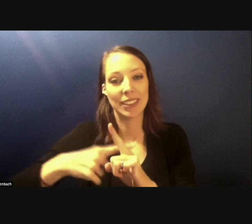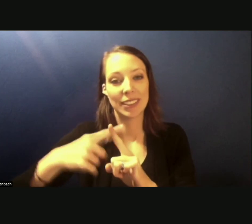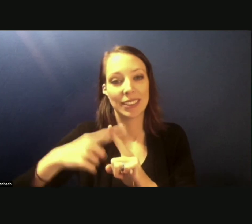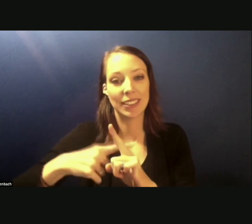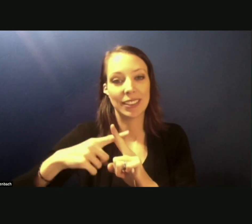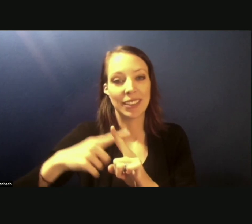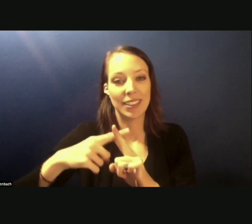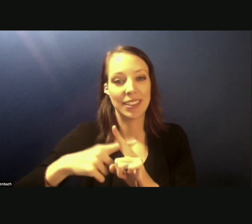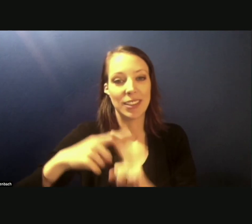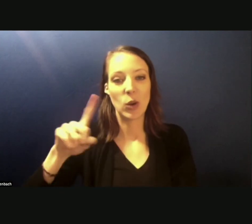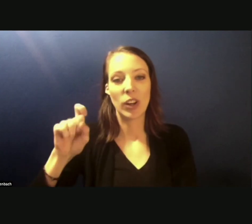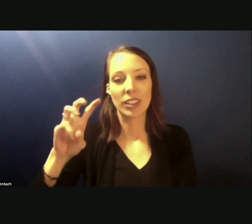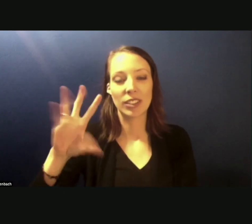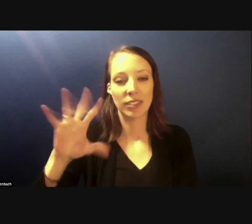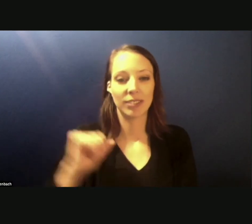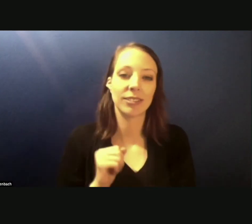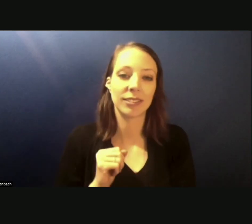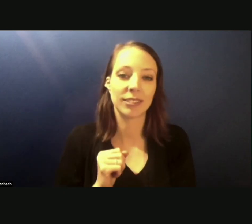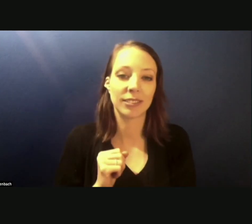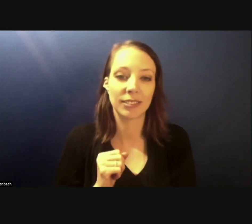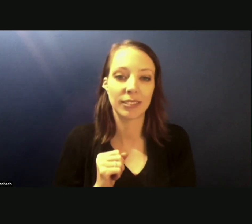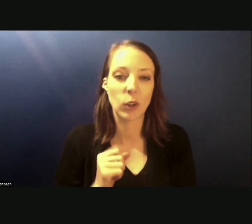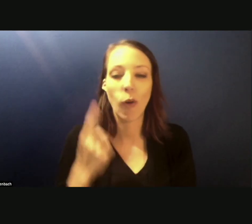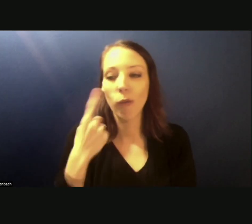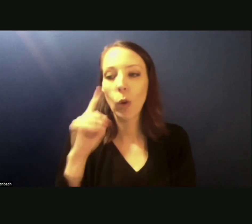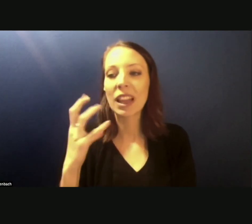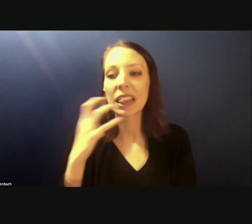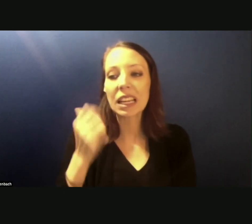Fahrenheit for the thickest part of the breast.